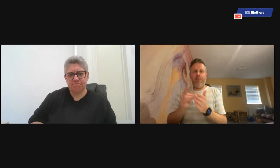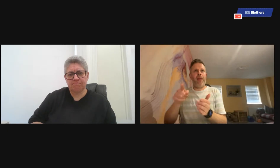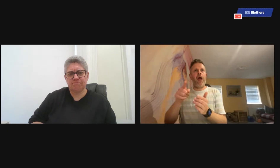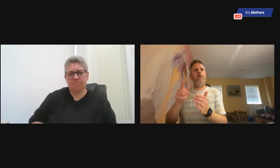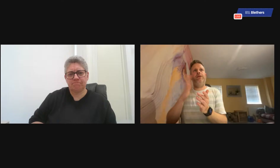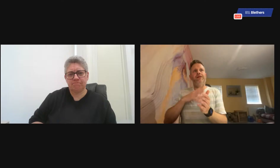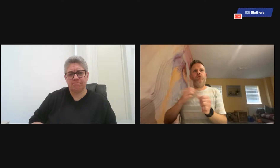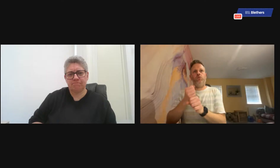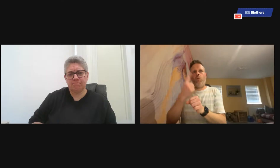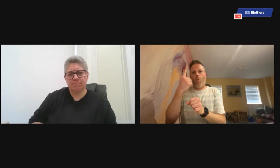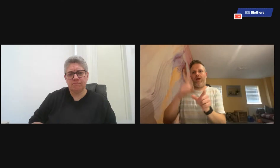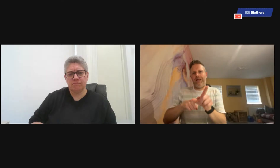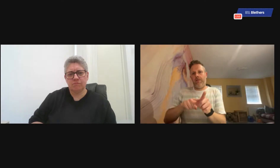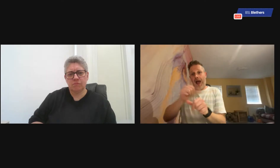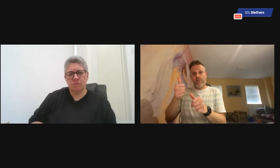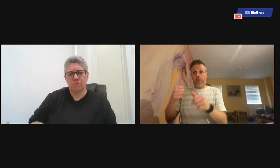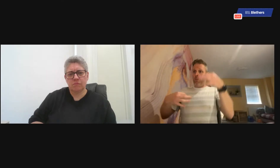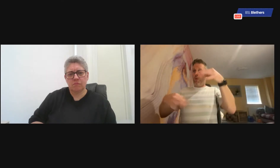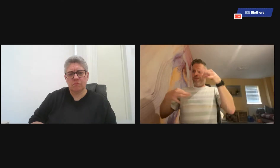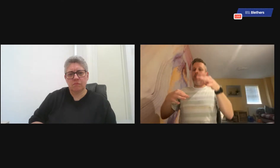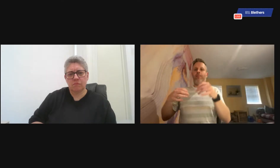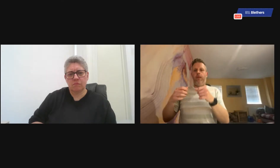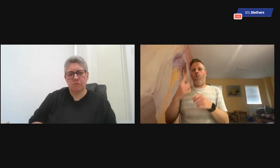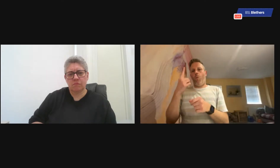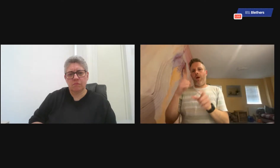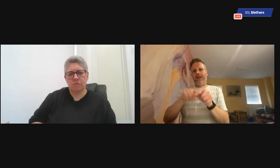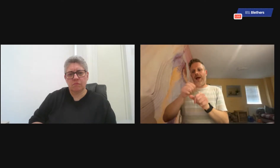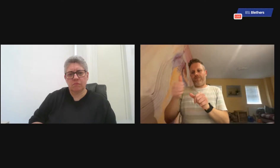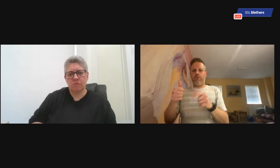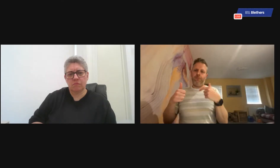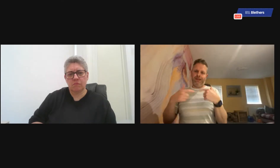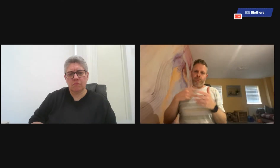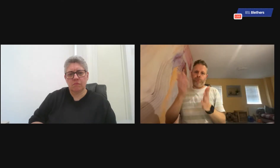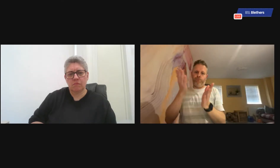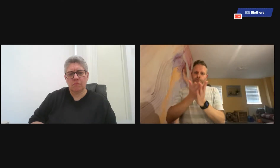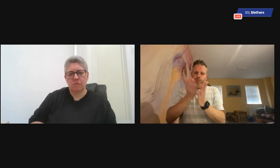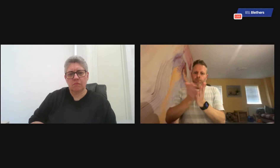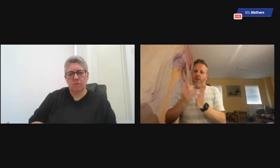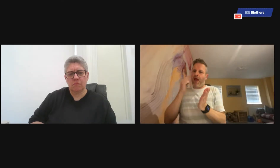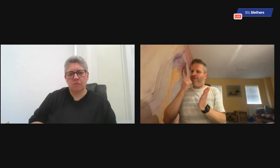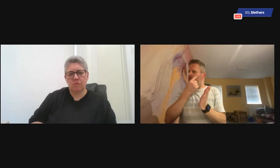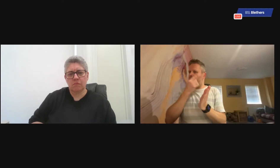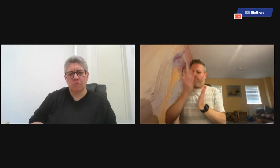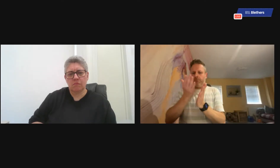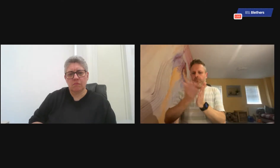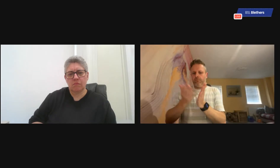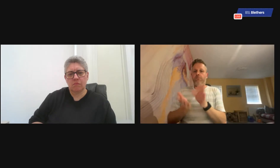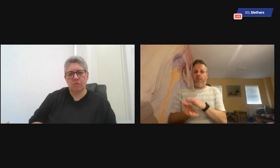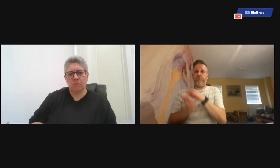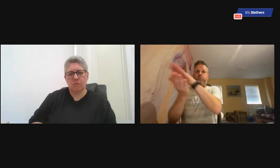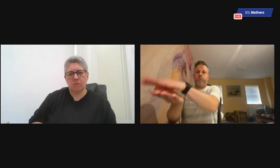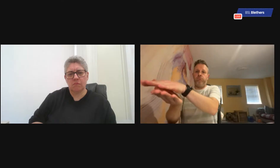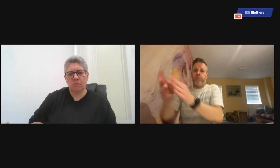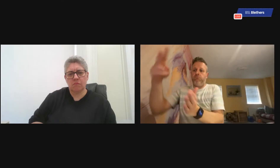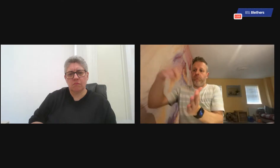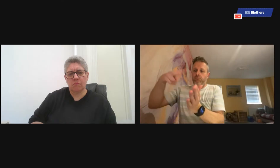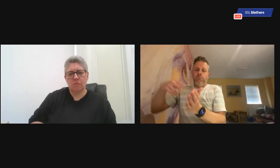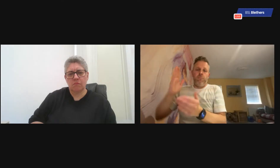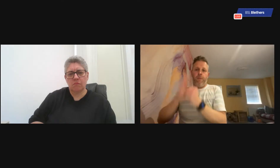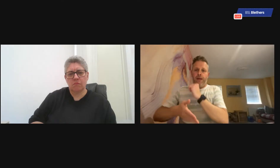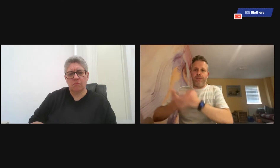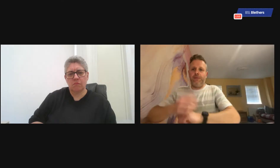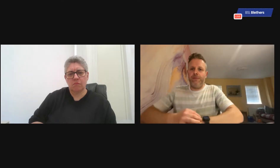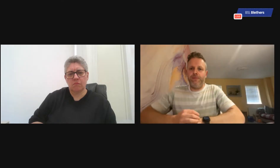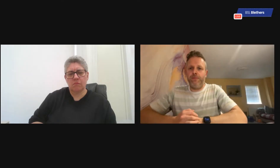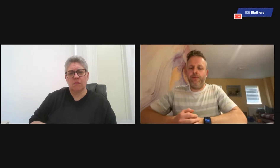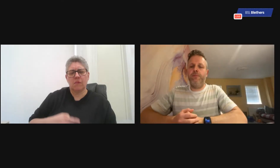policies that you need to be aware of, and so on. So after you're basically qualified, you then have